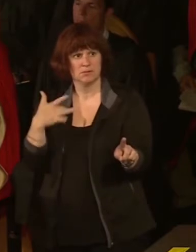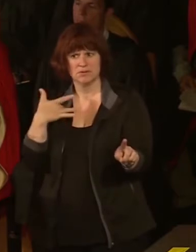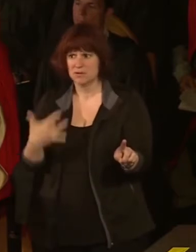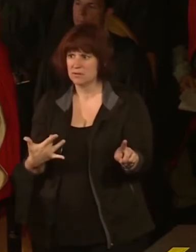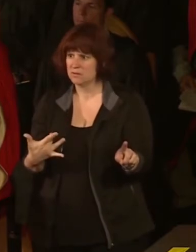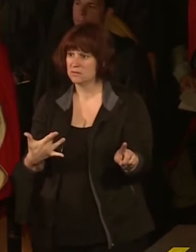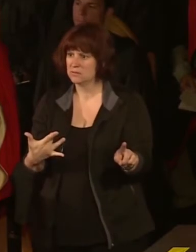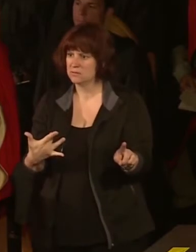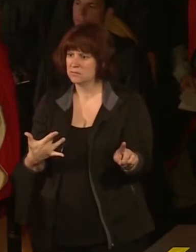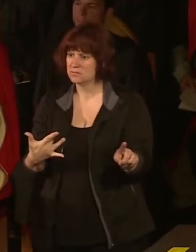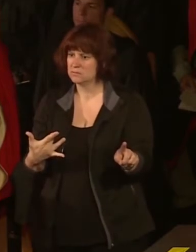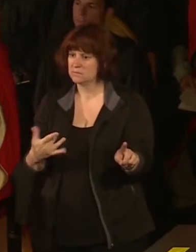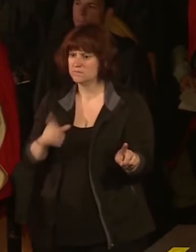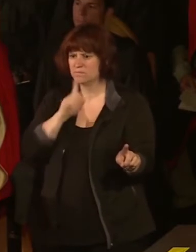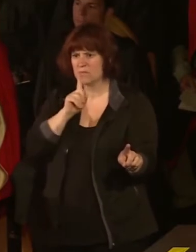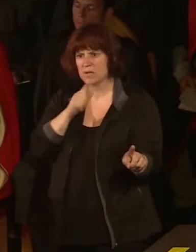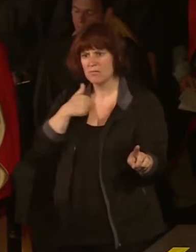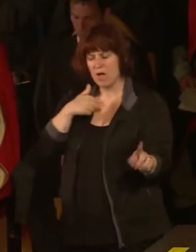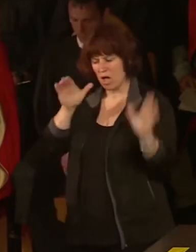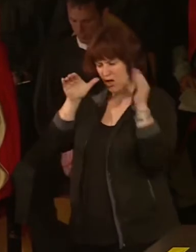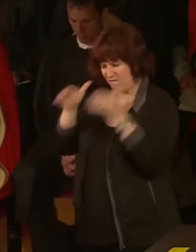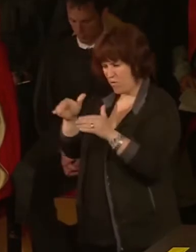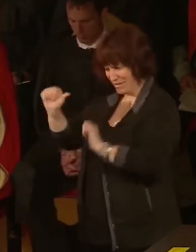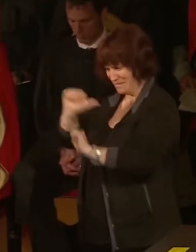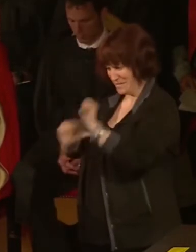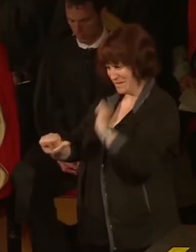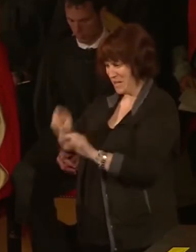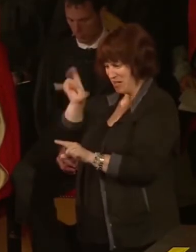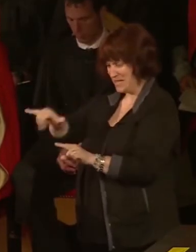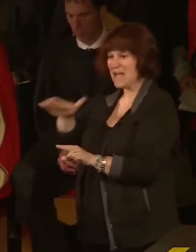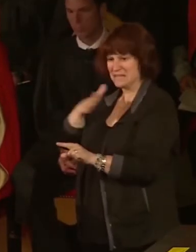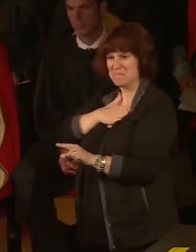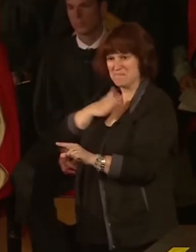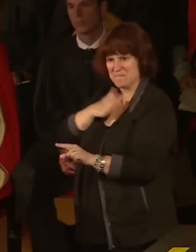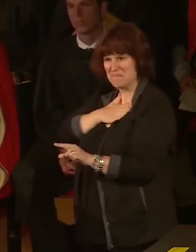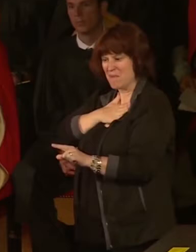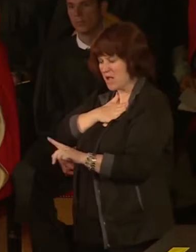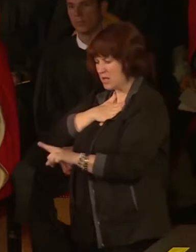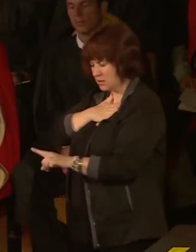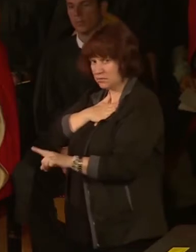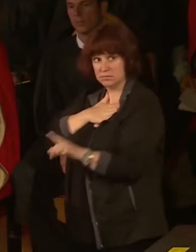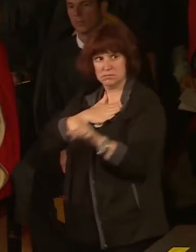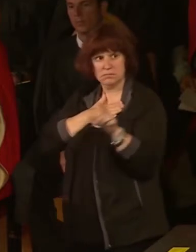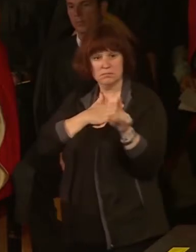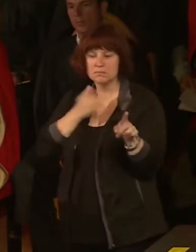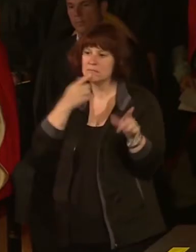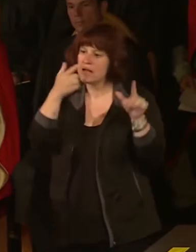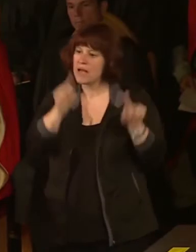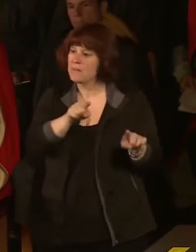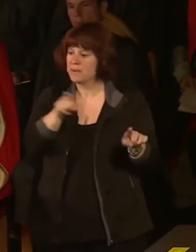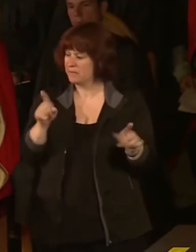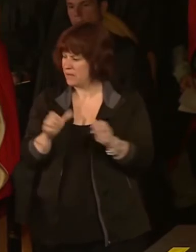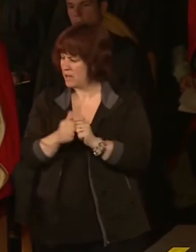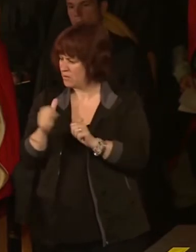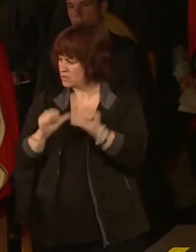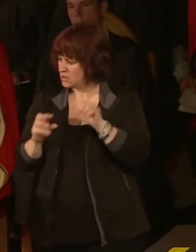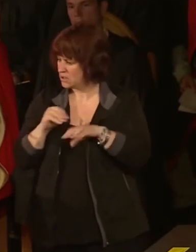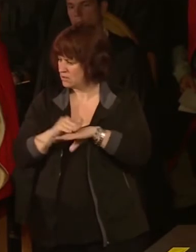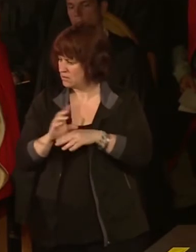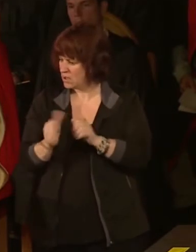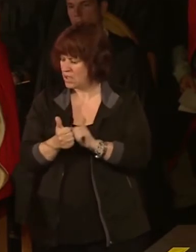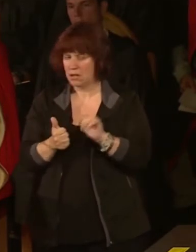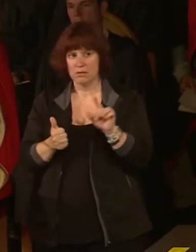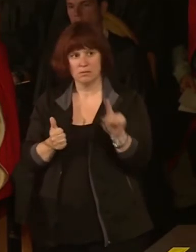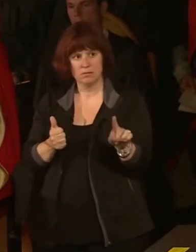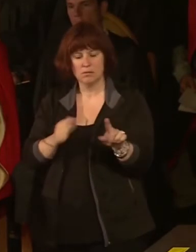I've always valued my foundational training in science, but in this instance, science didn't have very much to say at all about the spectacle I had just witnessed. To learn, we must